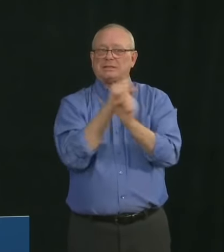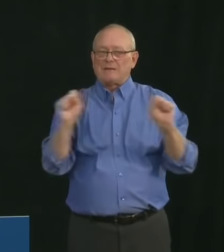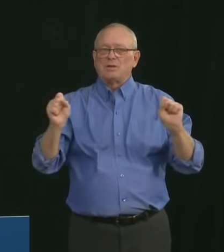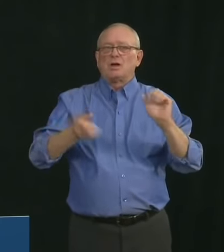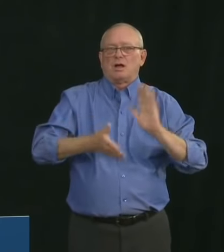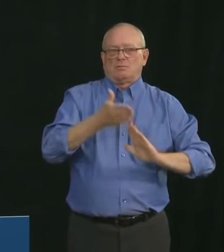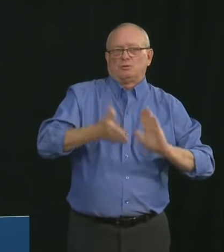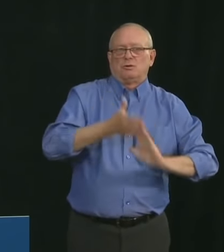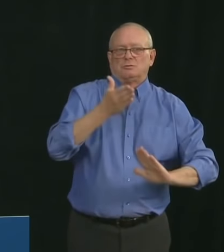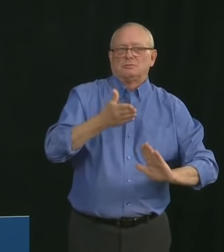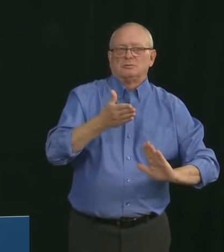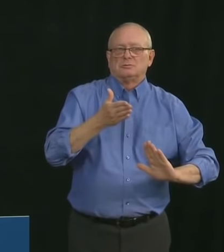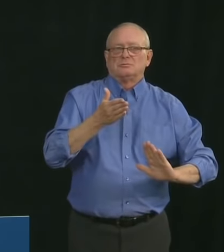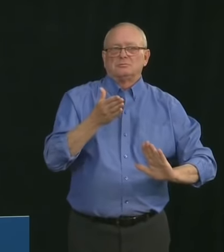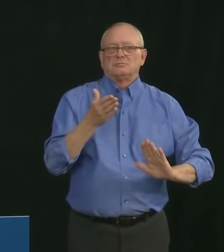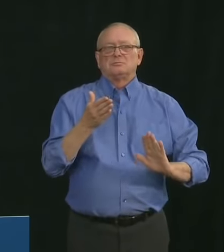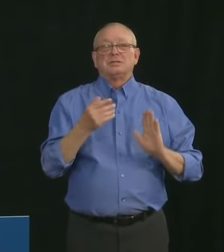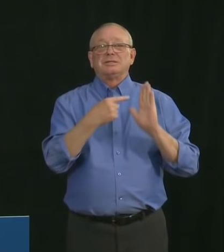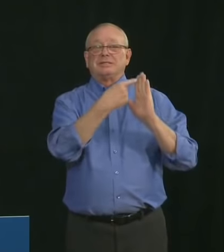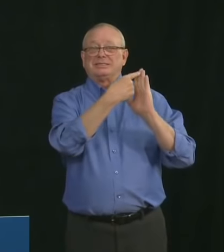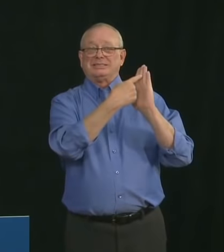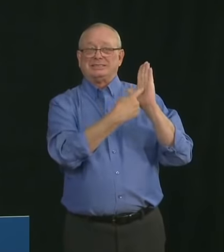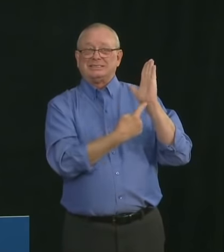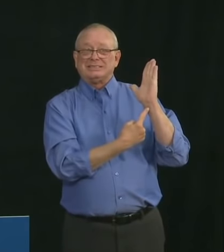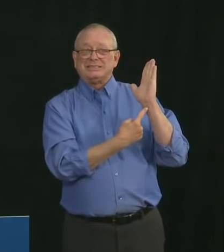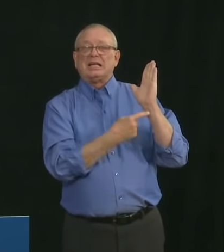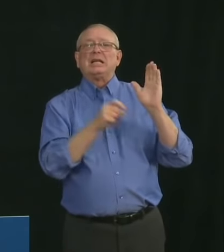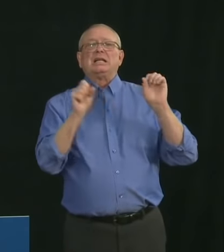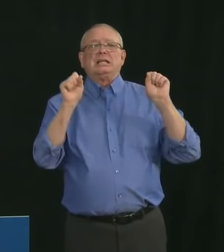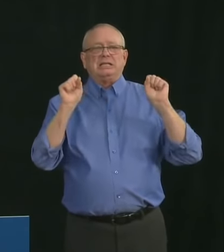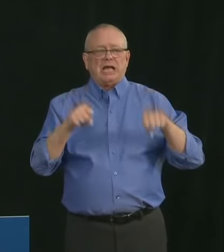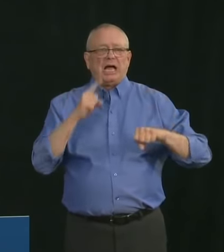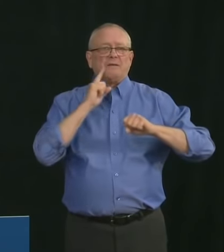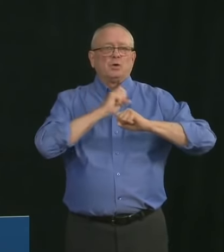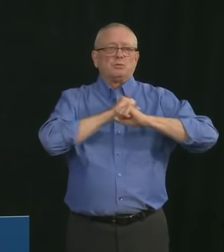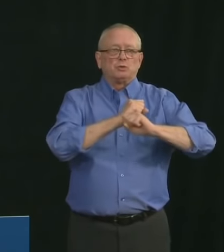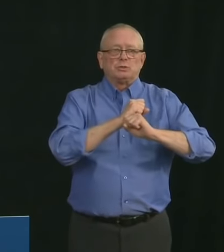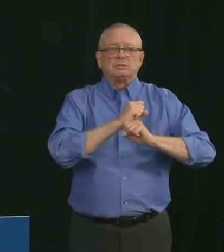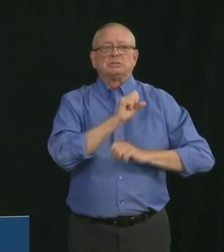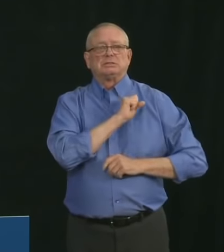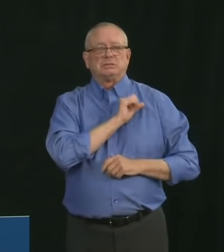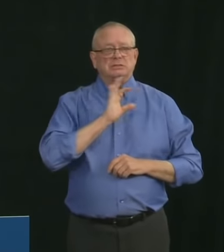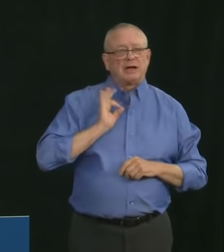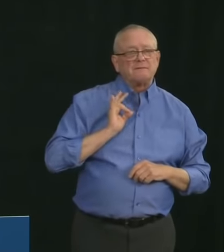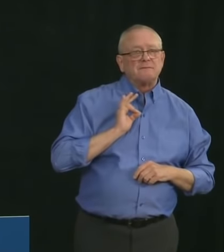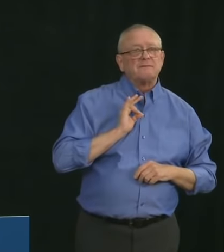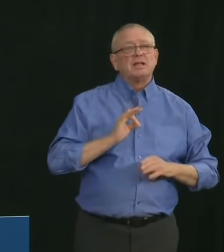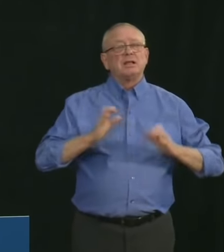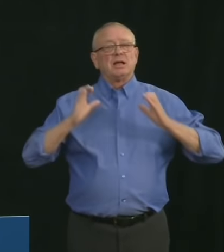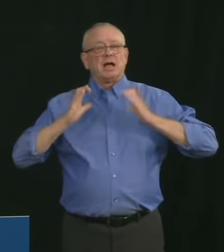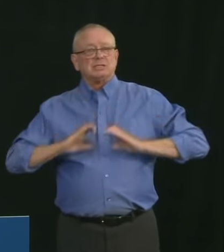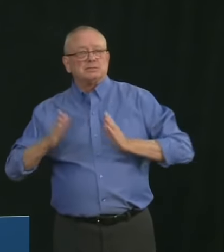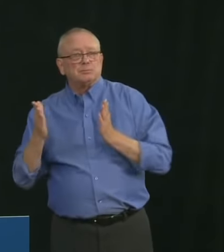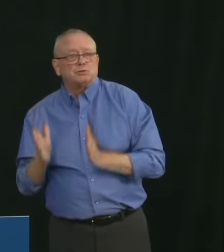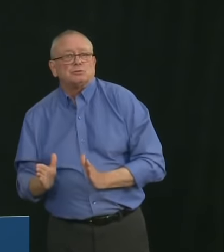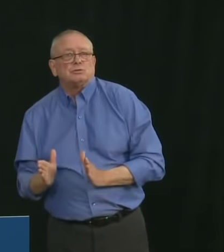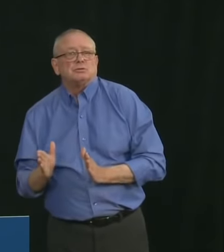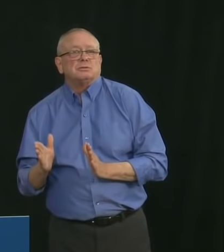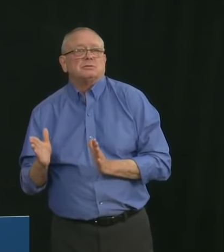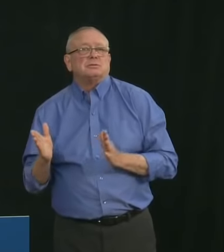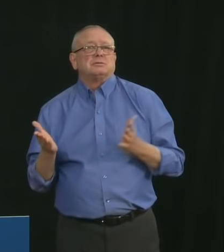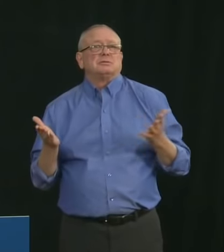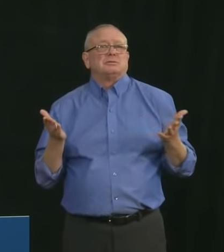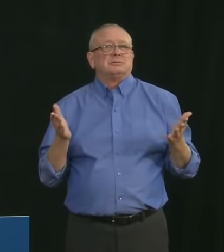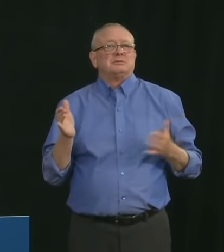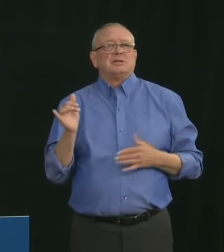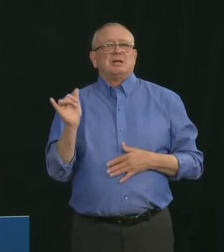in place that protect staff and patrons from infection. They're also required to make sure that there's high